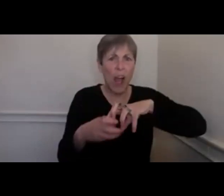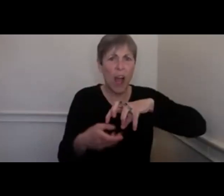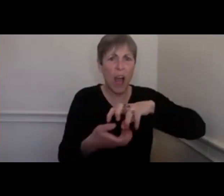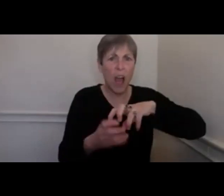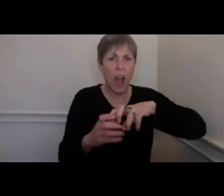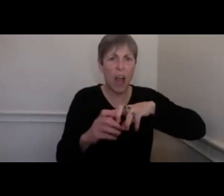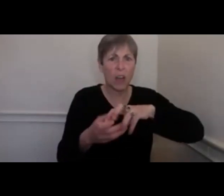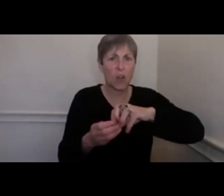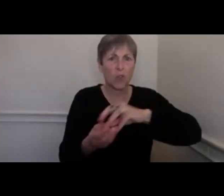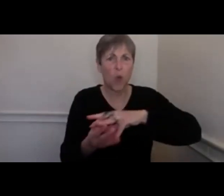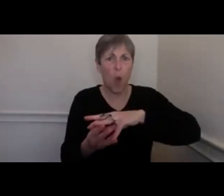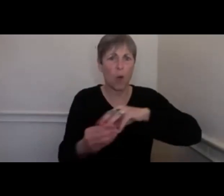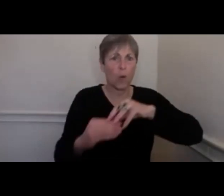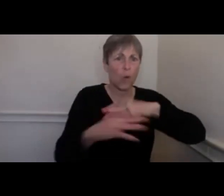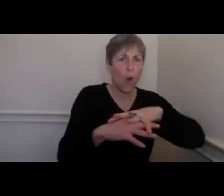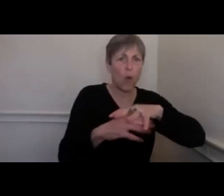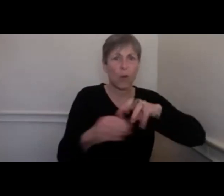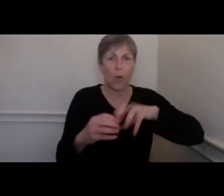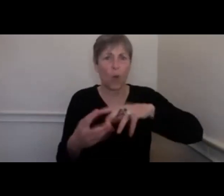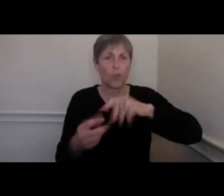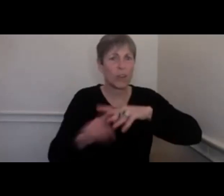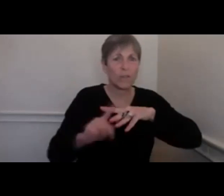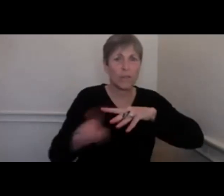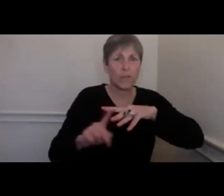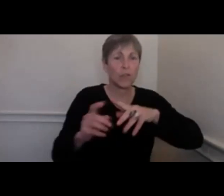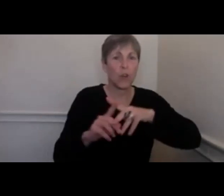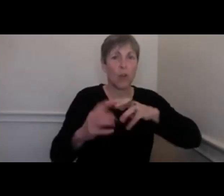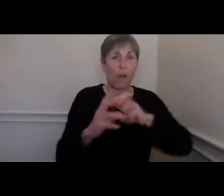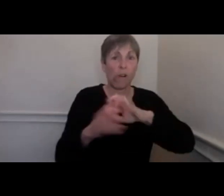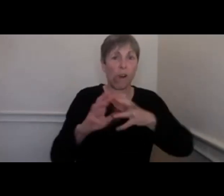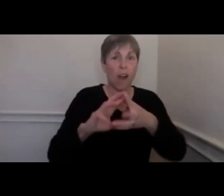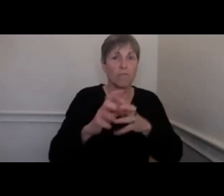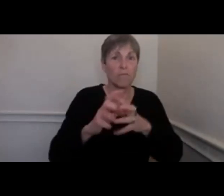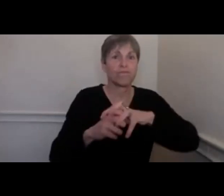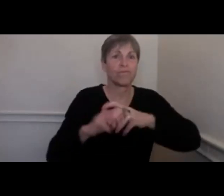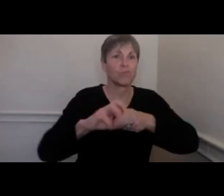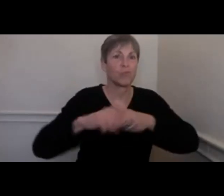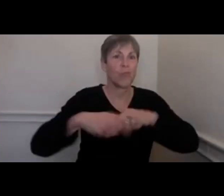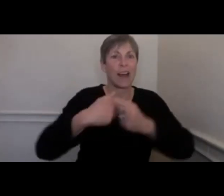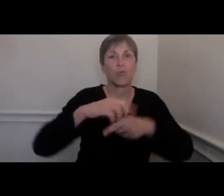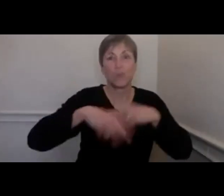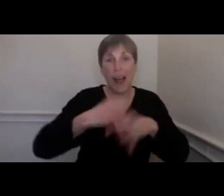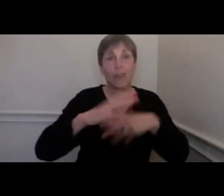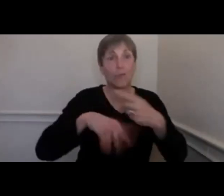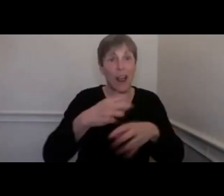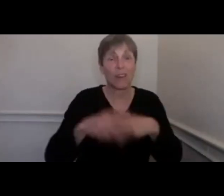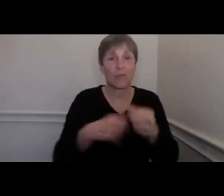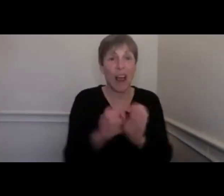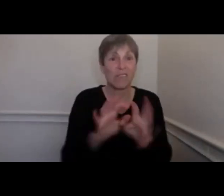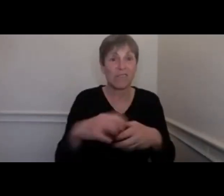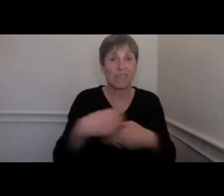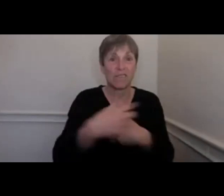can to try to run away from it, right? So they end up just becoming root bound, circling all the way around this container, trying